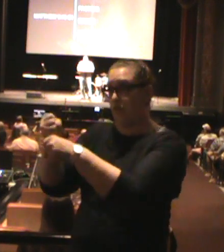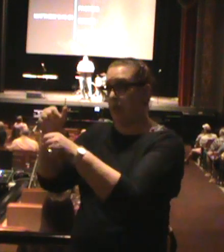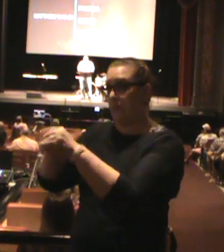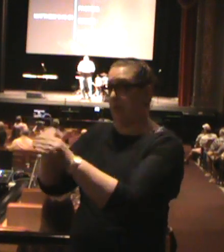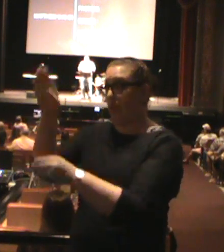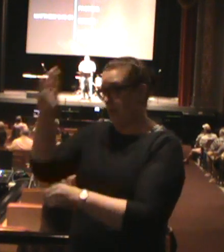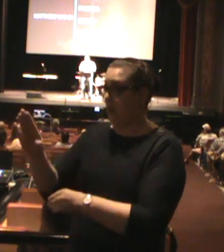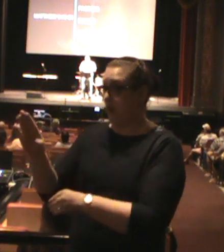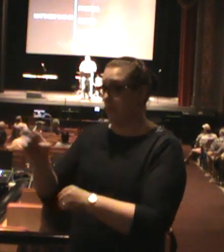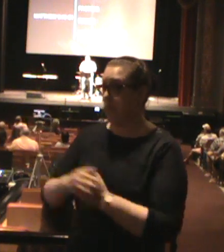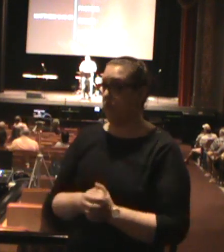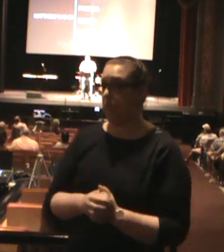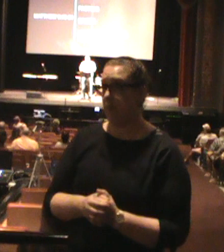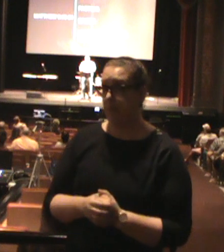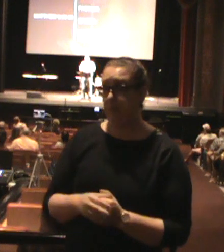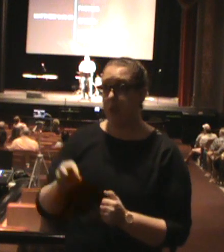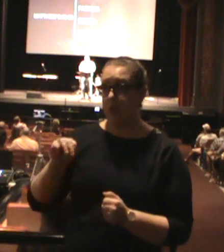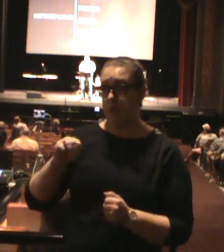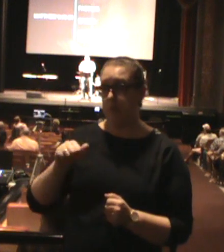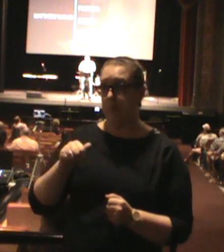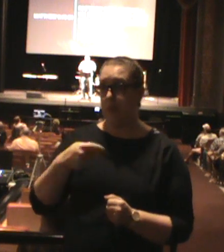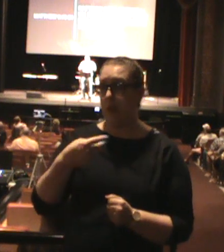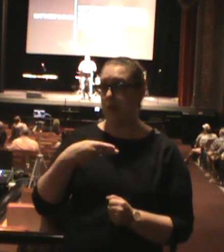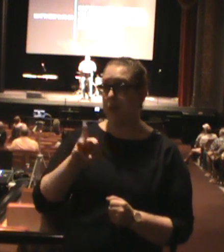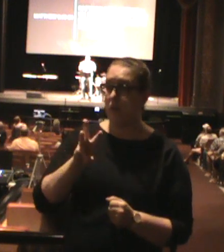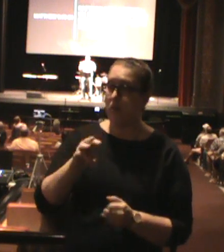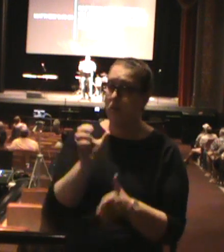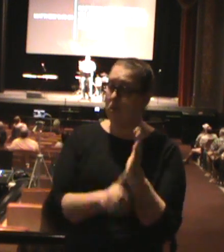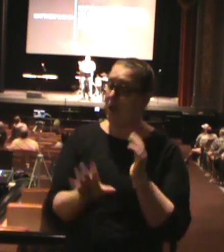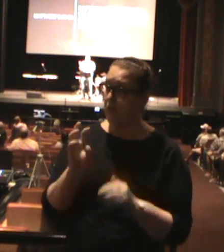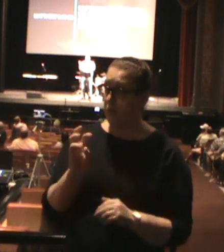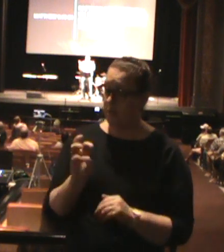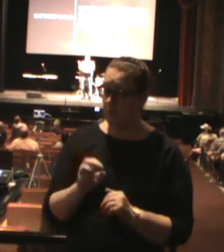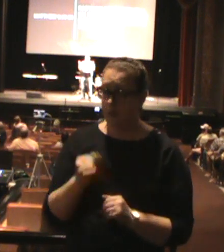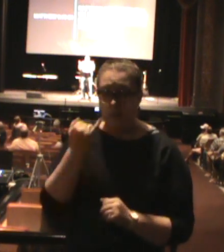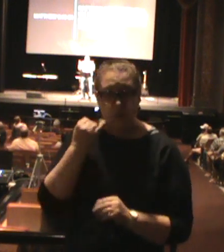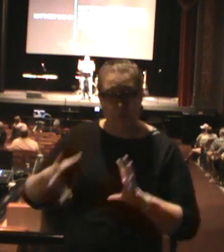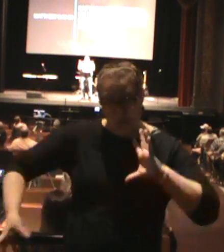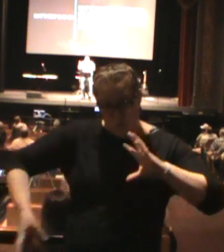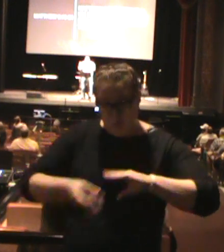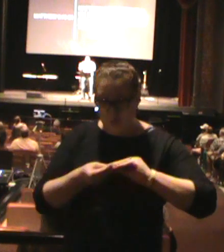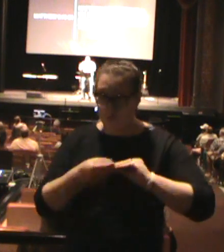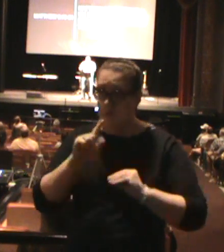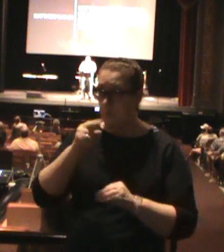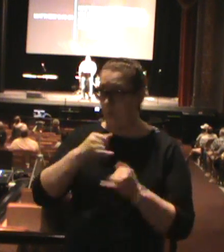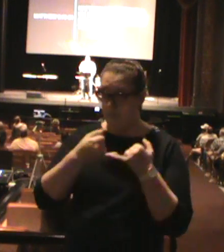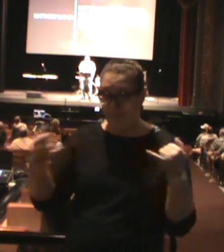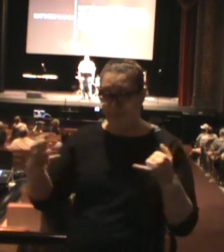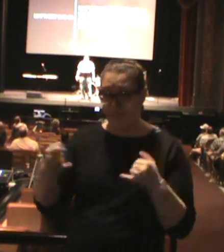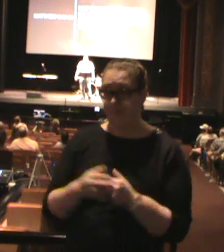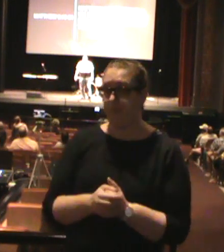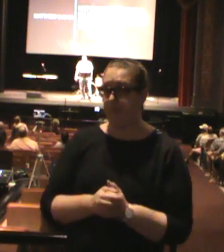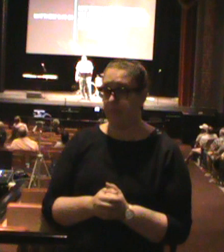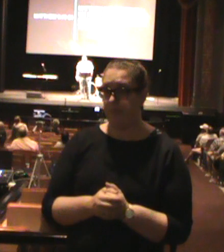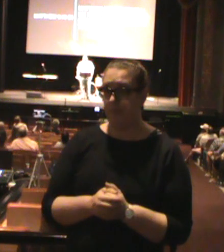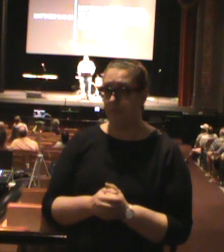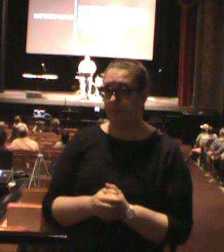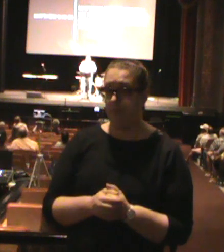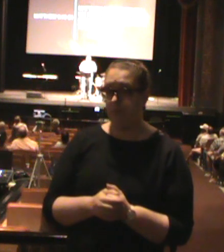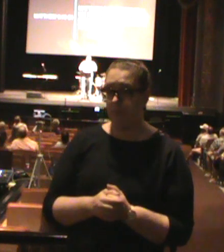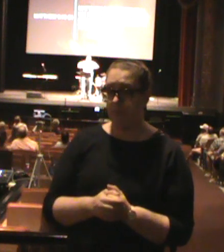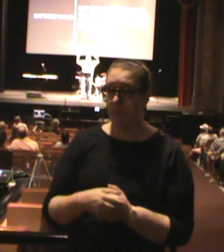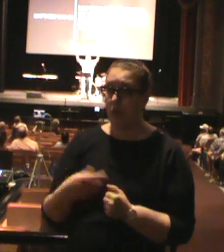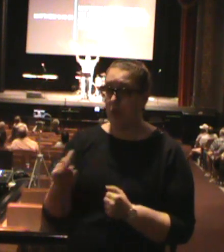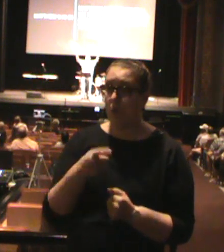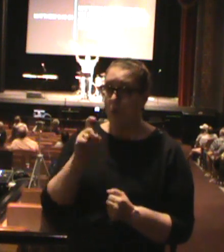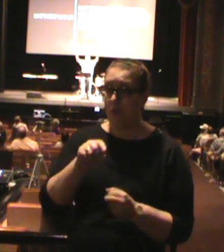trust in God. And so Matthew chapter 6, if I had to just sum it up into one sentence in a nutshell, is that we